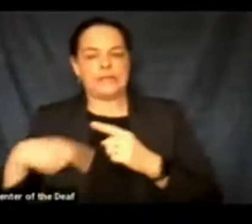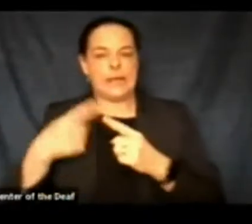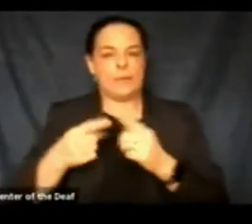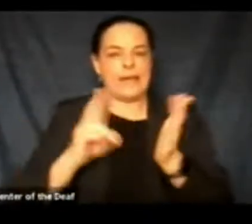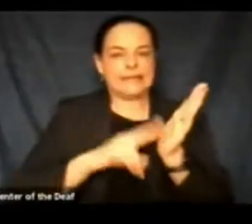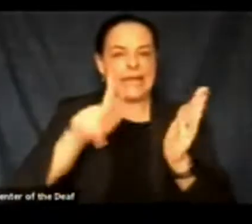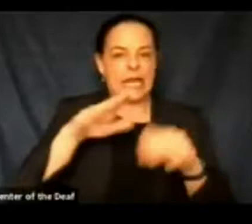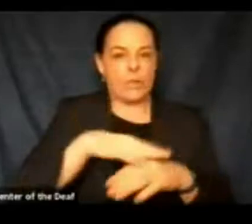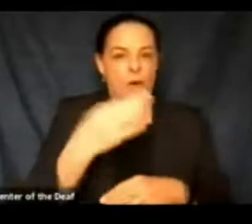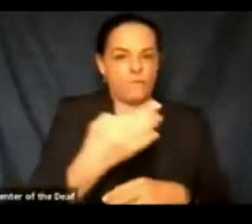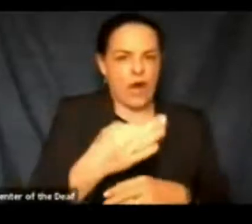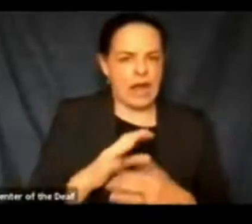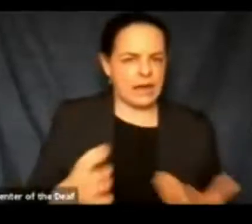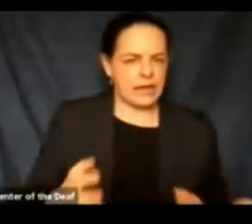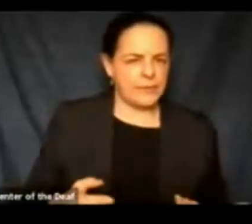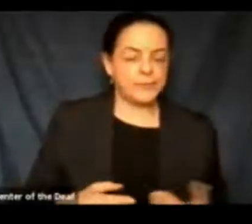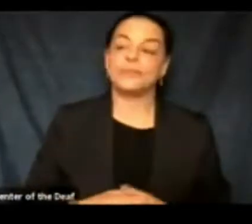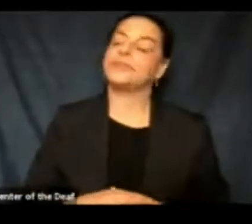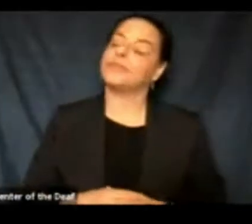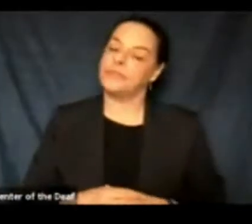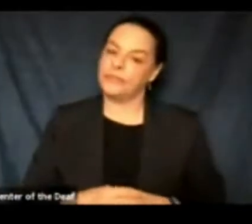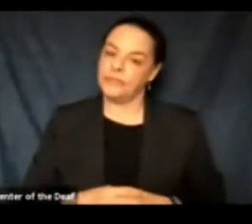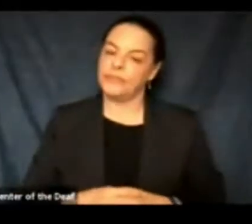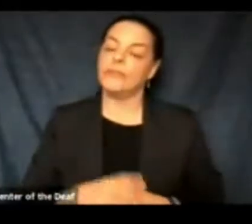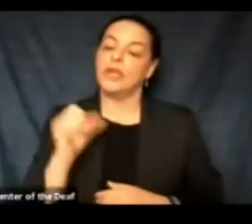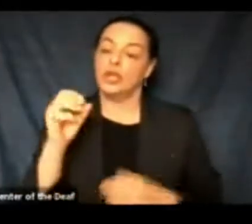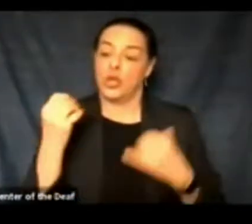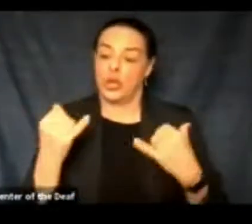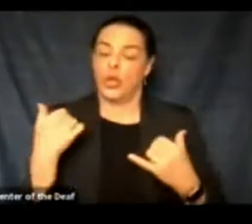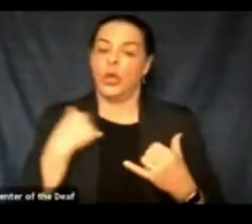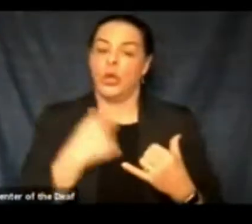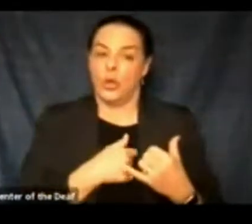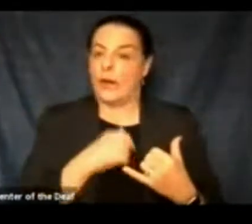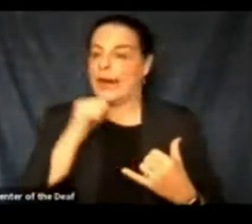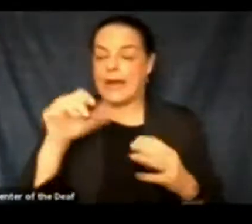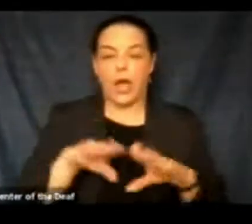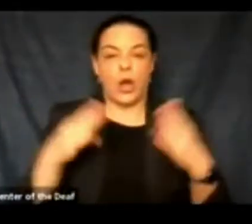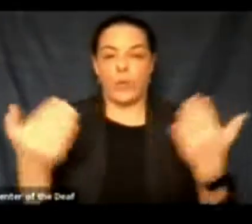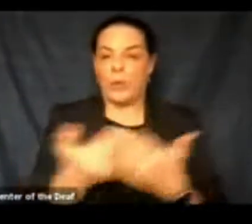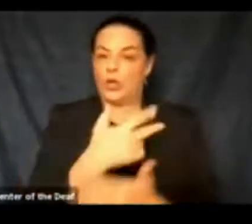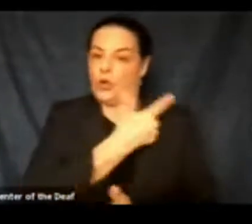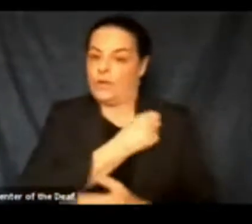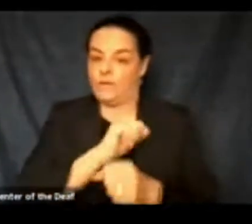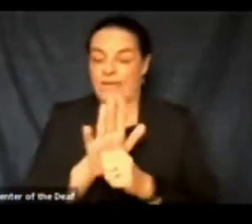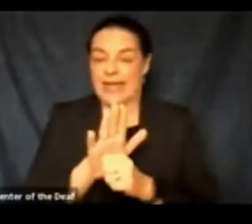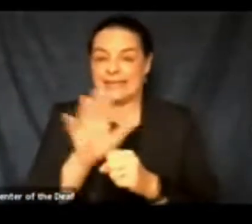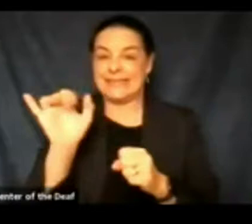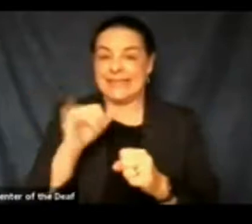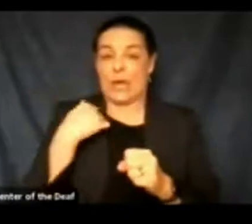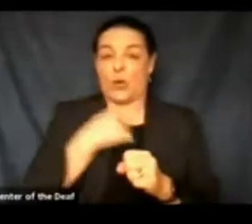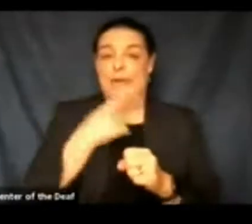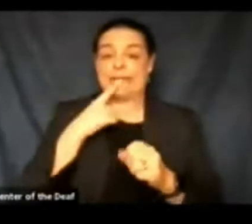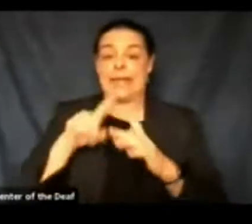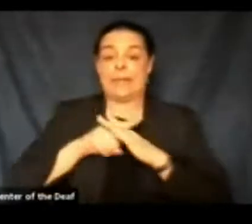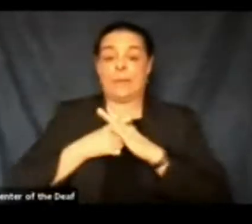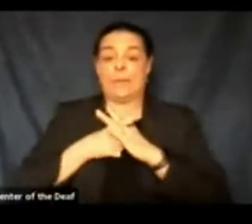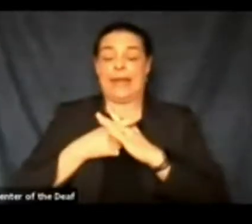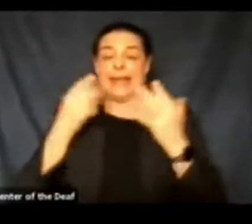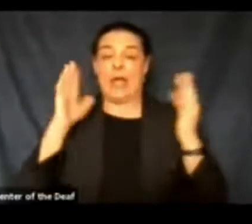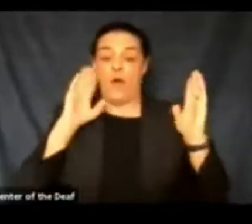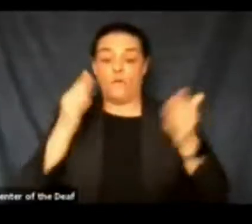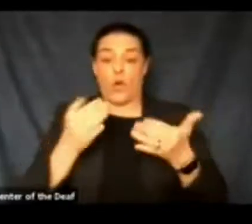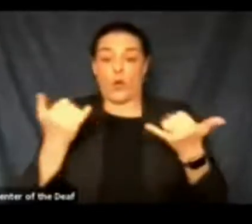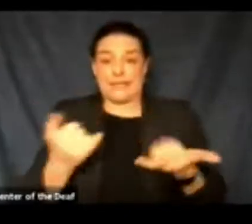Friday? Yeah, so we aren't at this point opening up new vaccines because our focus, like we said in the opening, was second dose vaccines